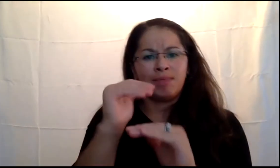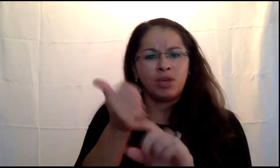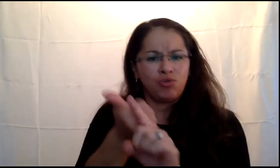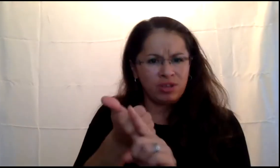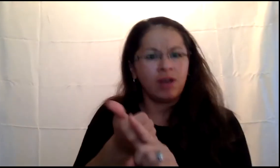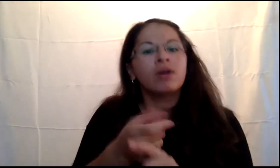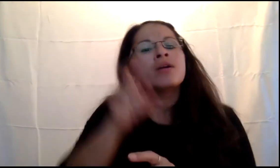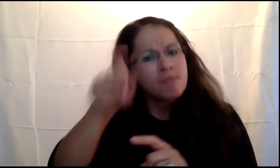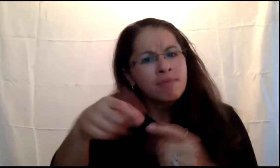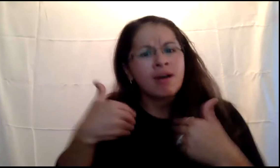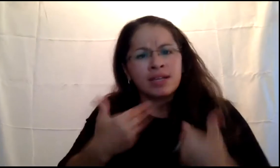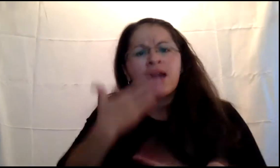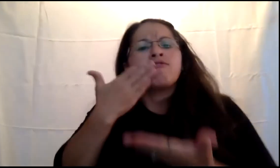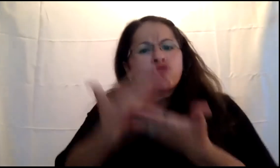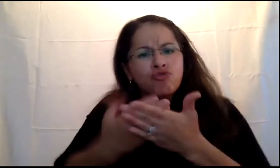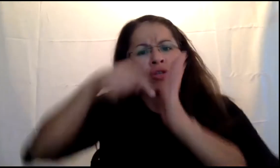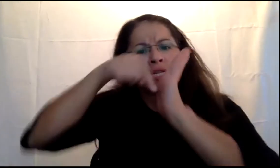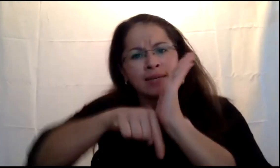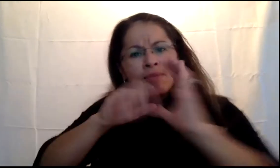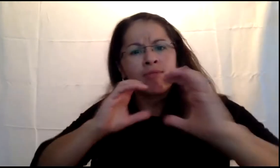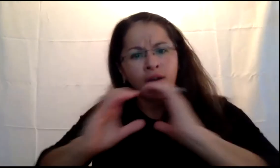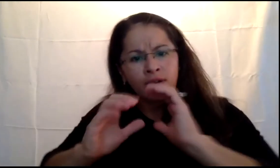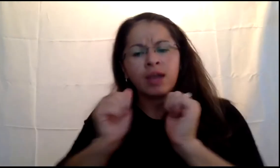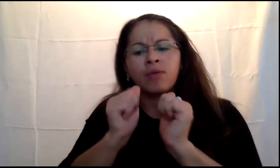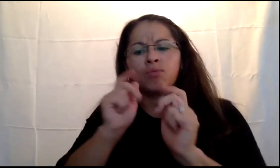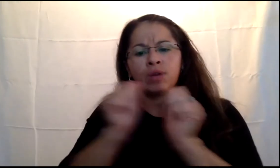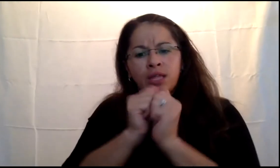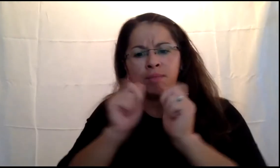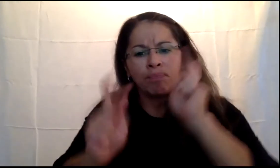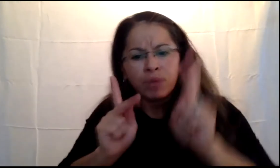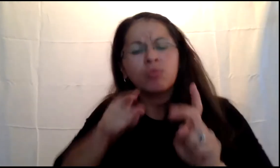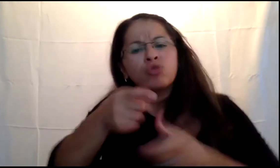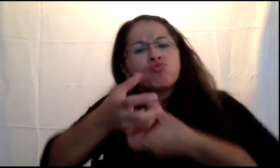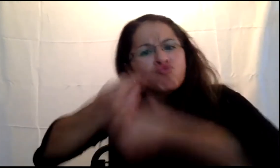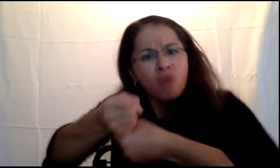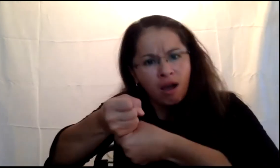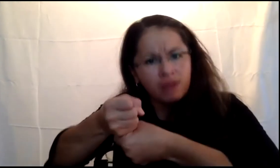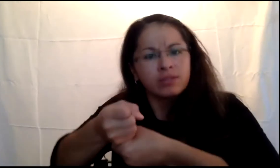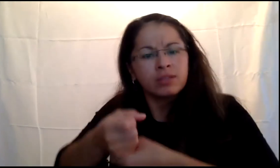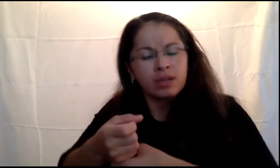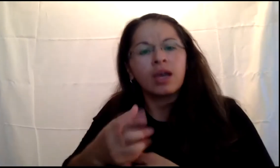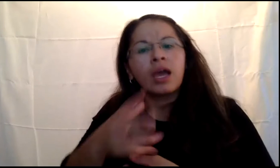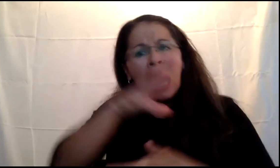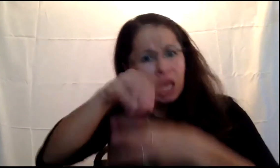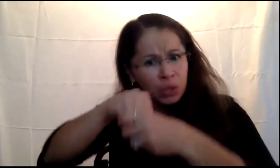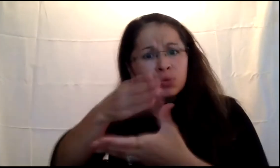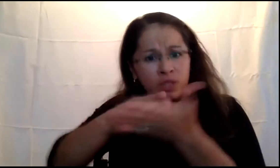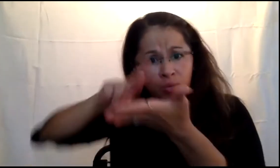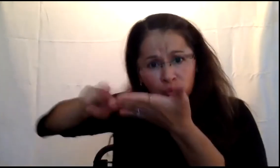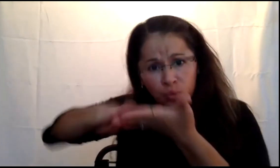people that you feel comfortable with, that you trust, and do some of that research, include some of that, just like you're looking for other things with regards to your college